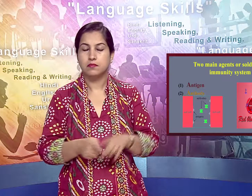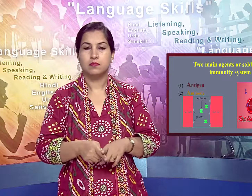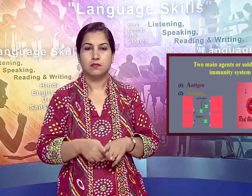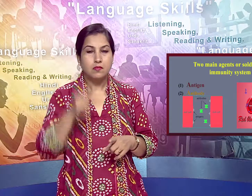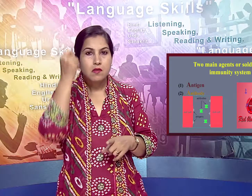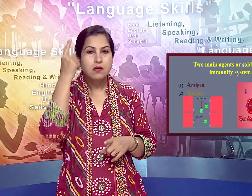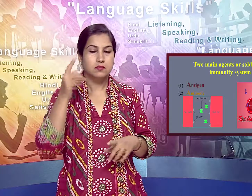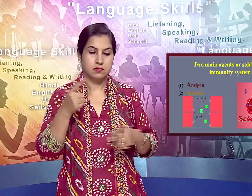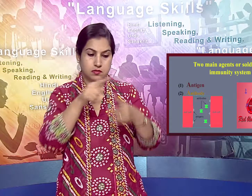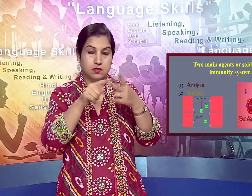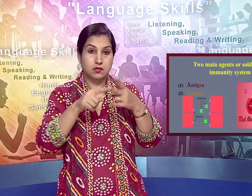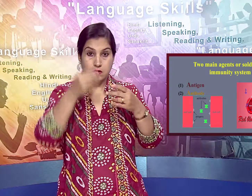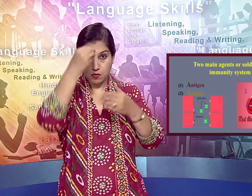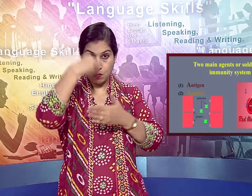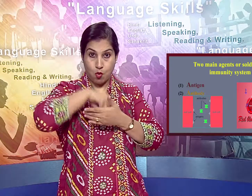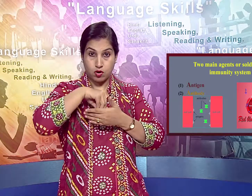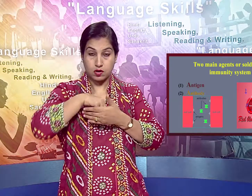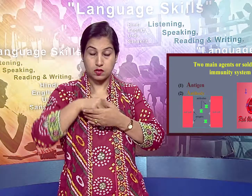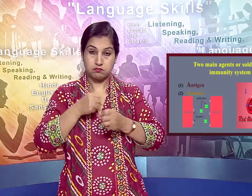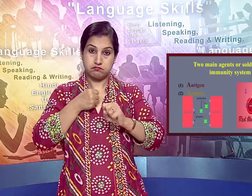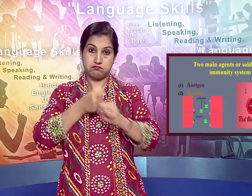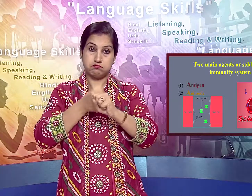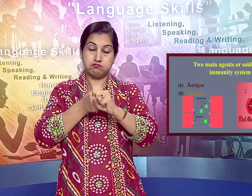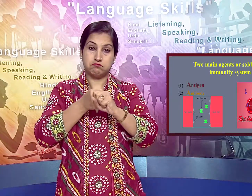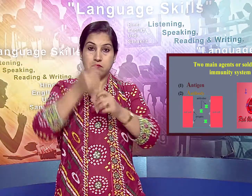or soldiers of immunity system: